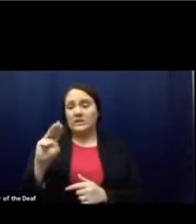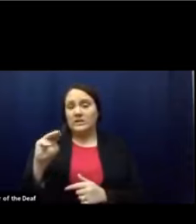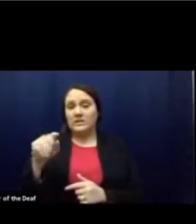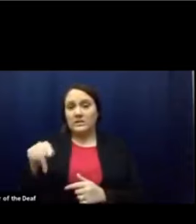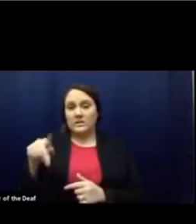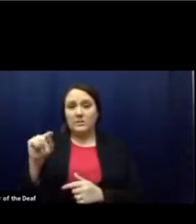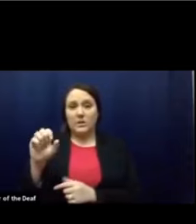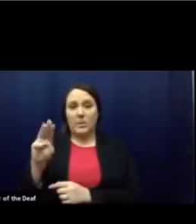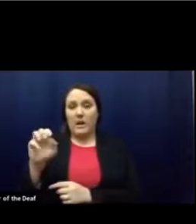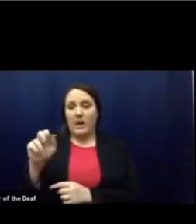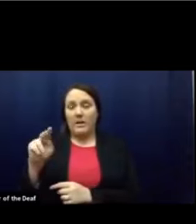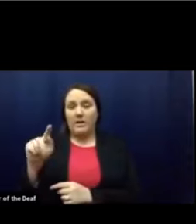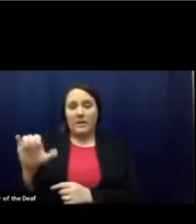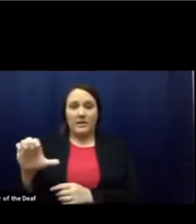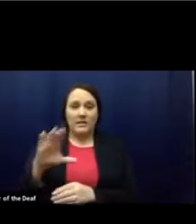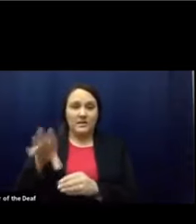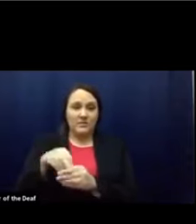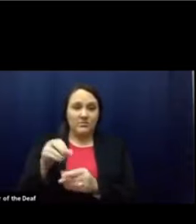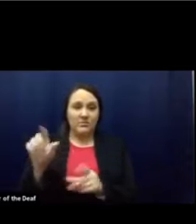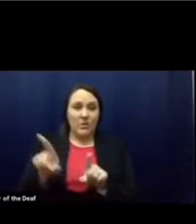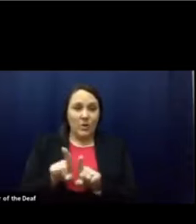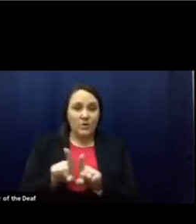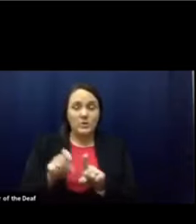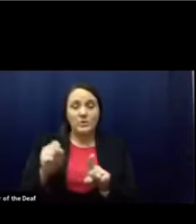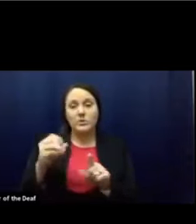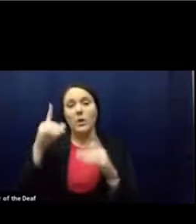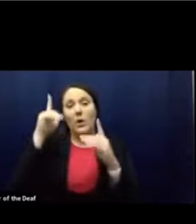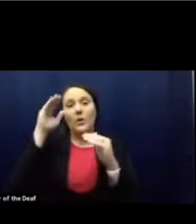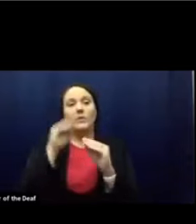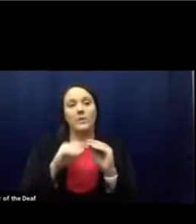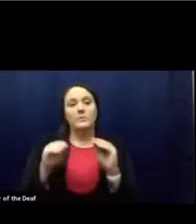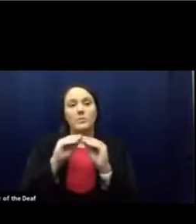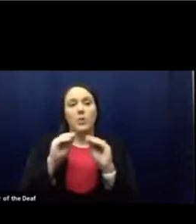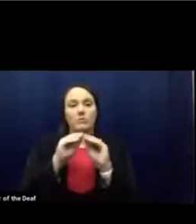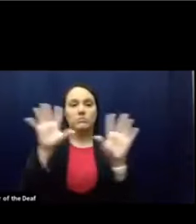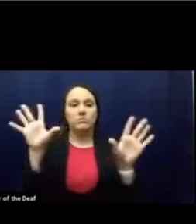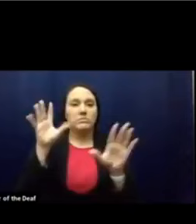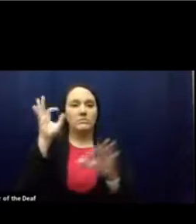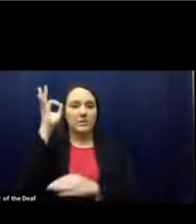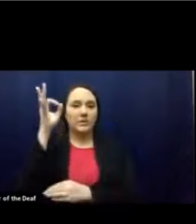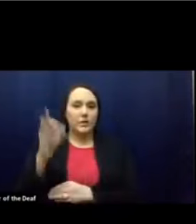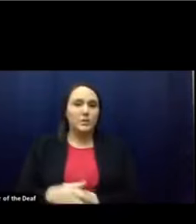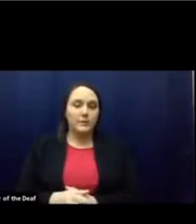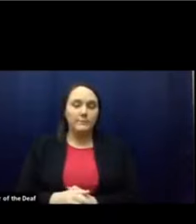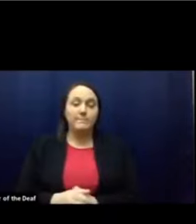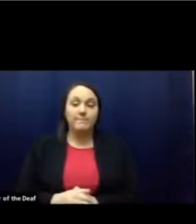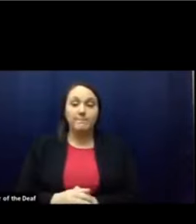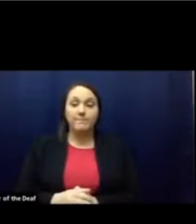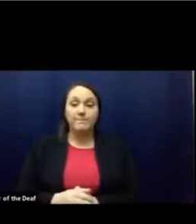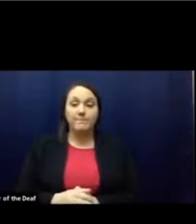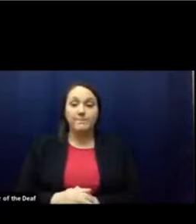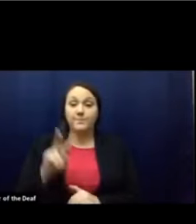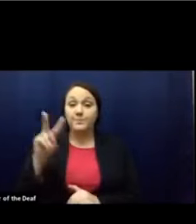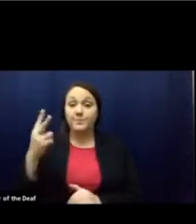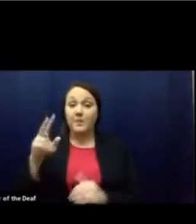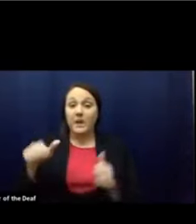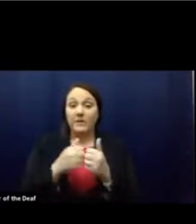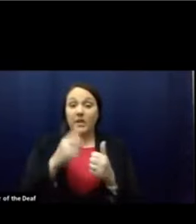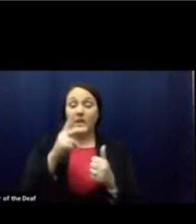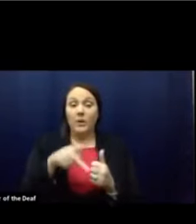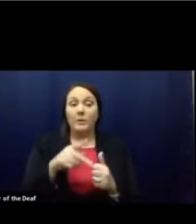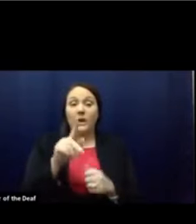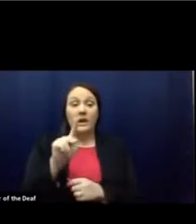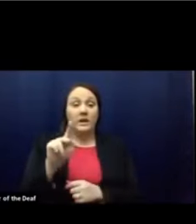well. So hopefully we'll have some more clarification on all of that in the near future. His second follow-up question is